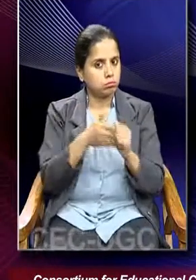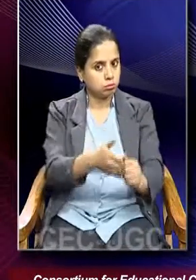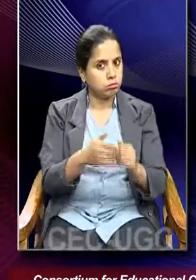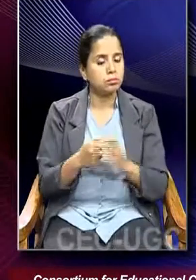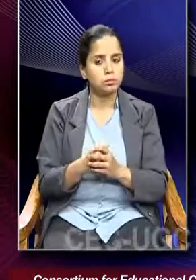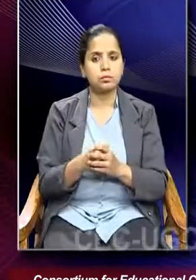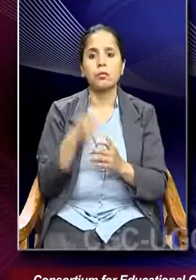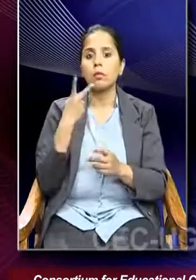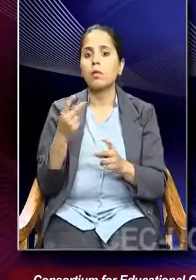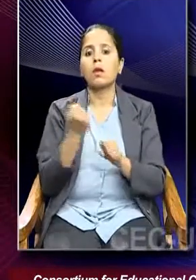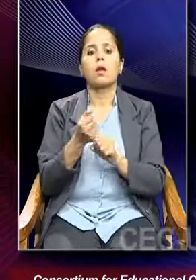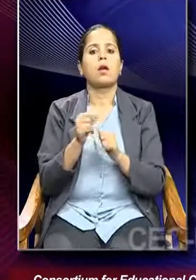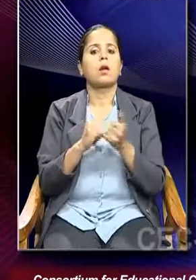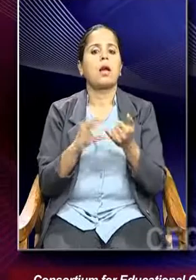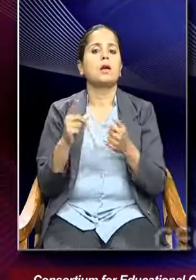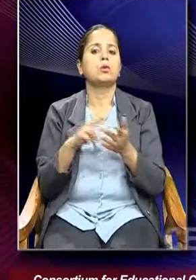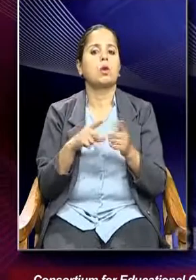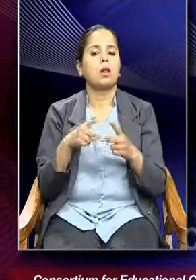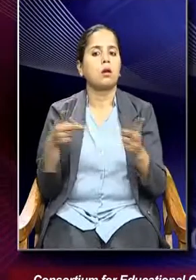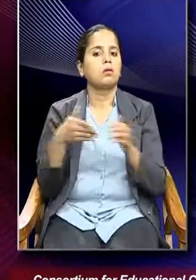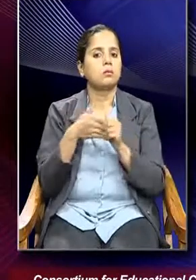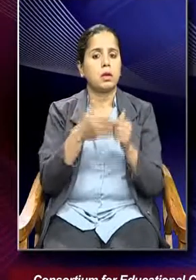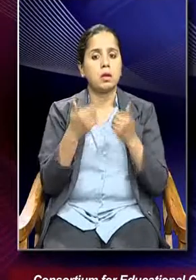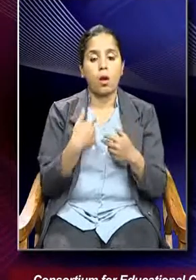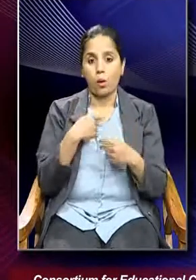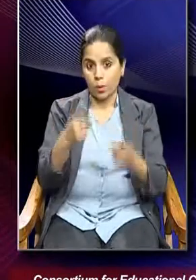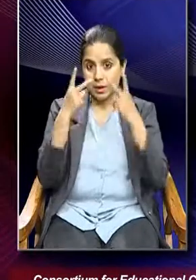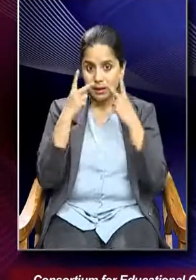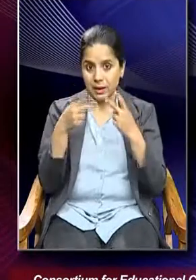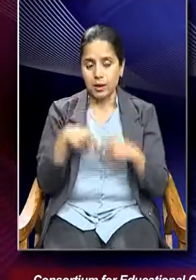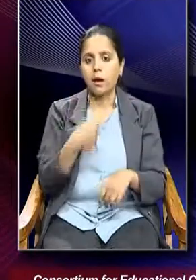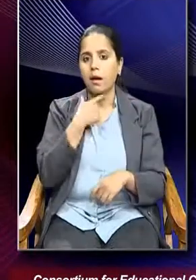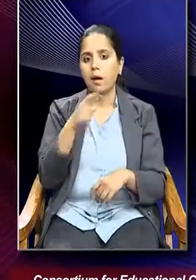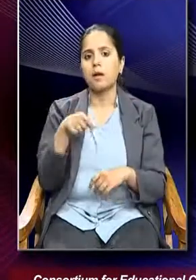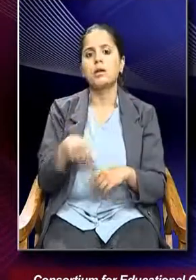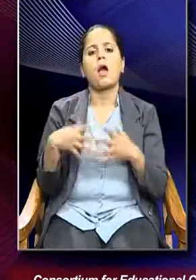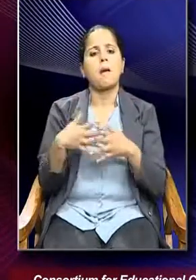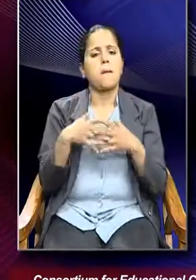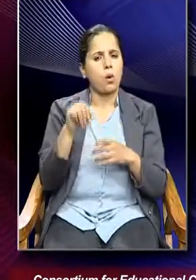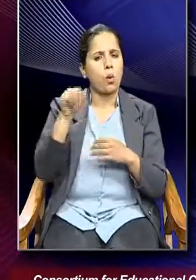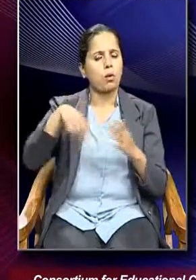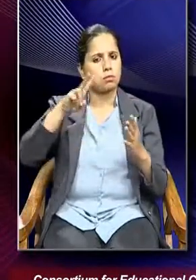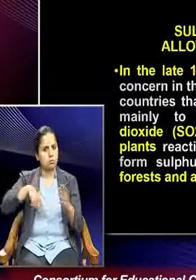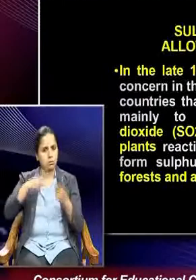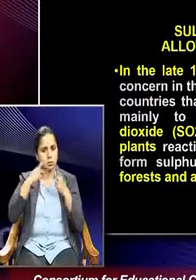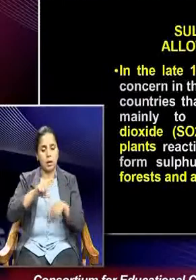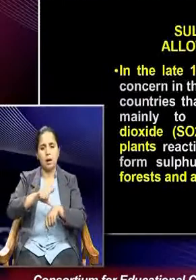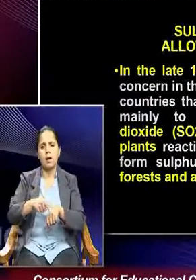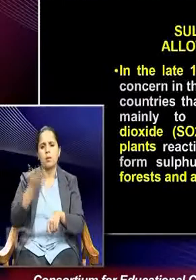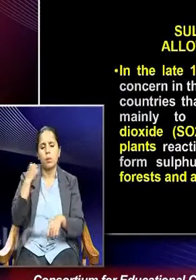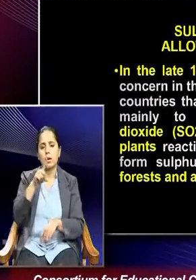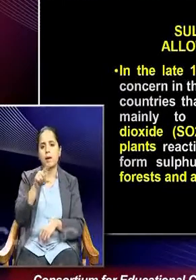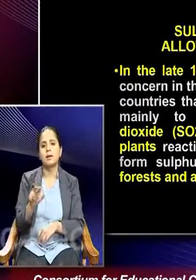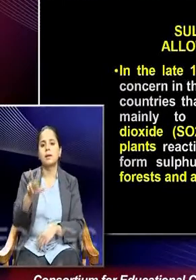a leaded gasoline phase down. Now we move on to the second case study from US itself. In the late